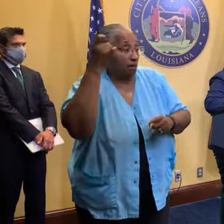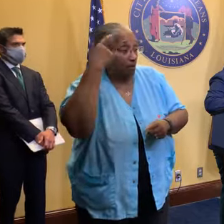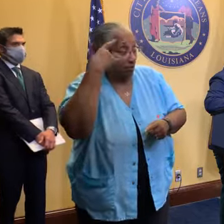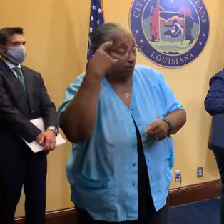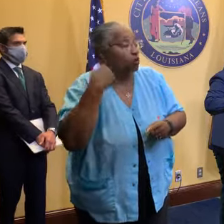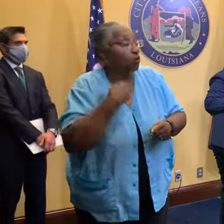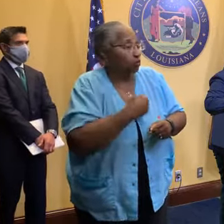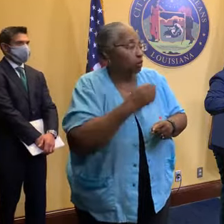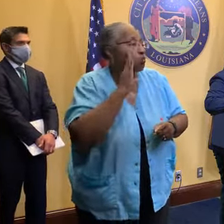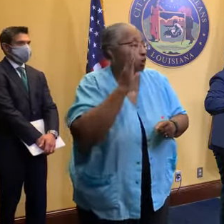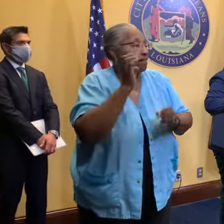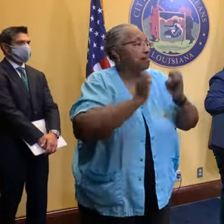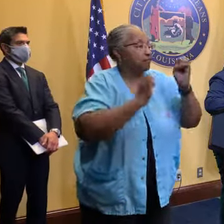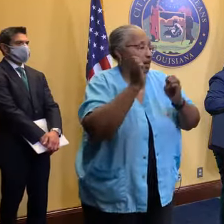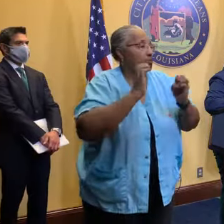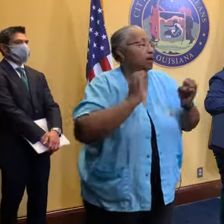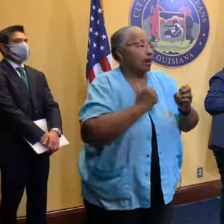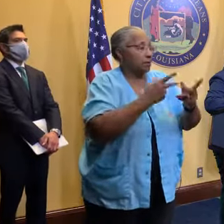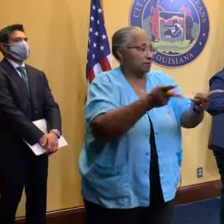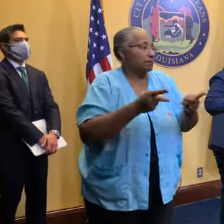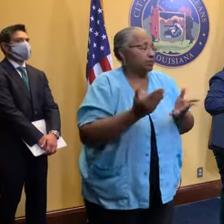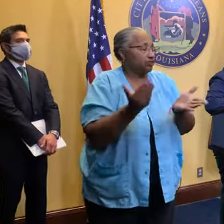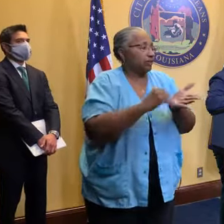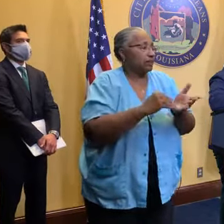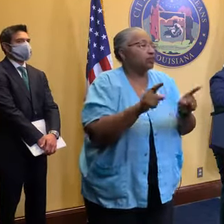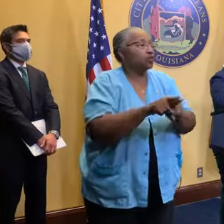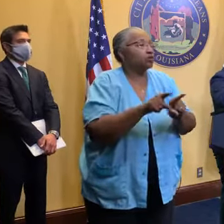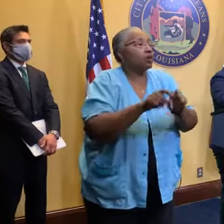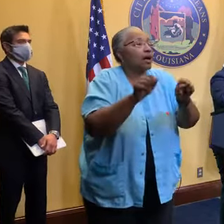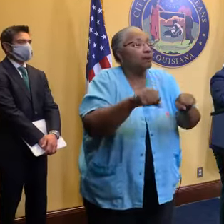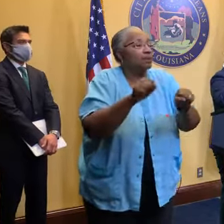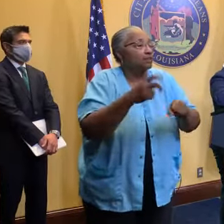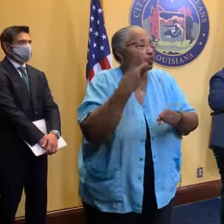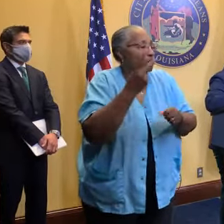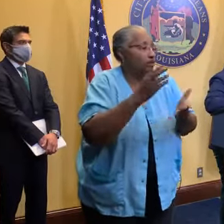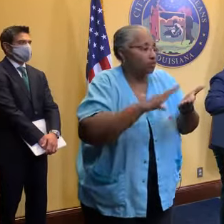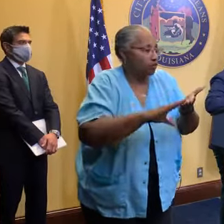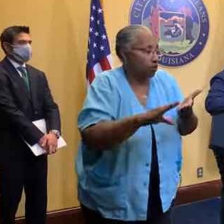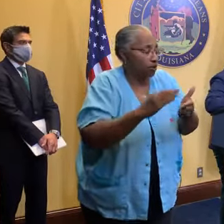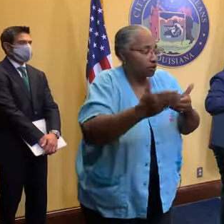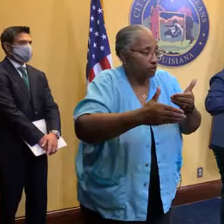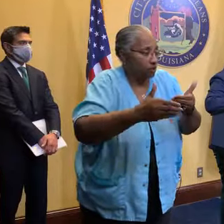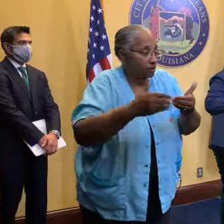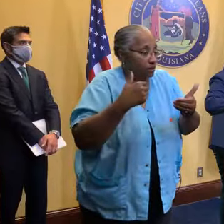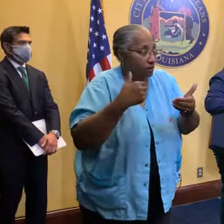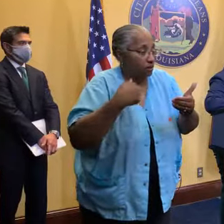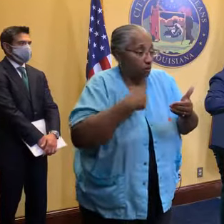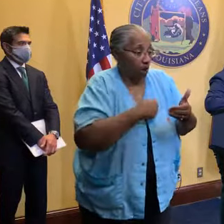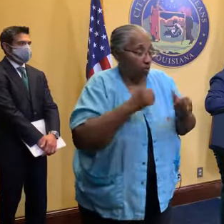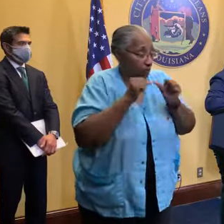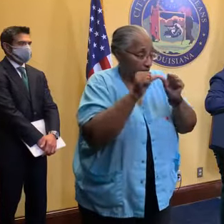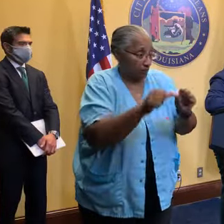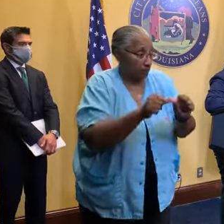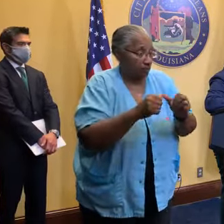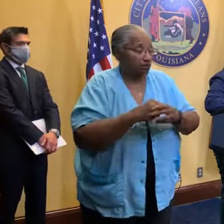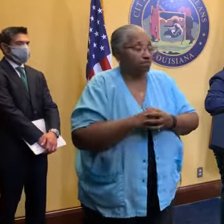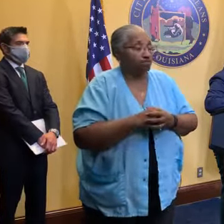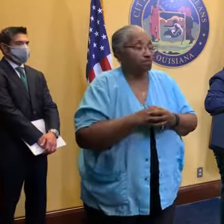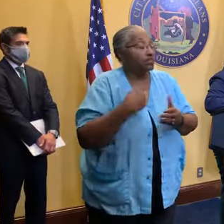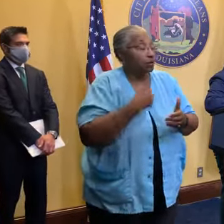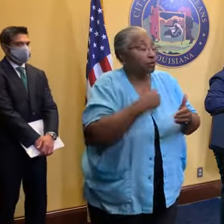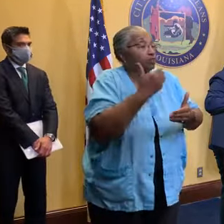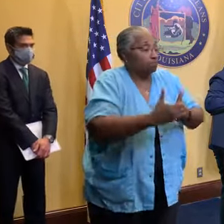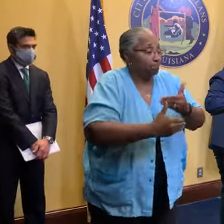financial position as well as our ability to look at furloughs moving forward. And we've taken the steps as